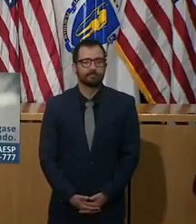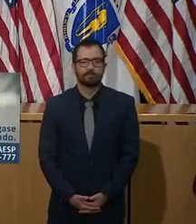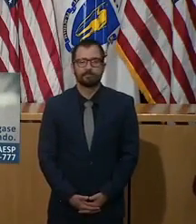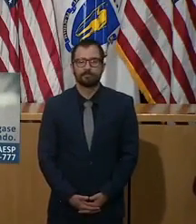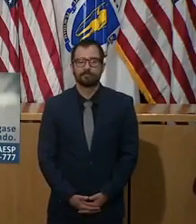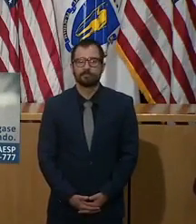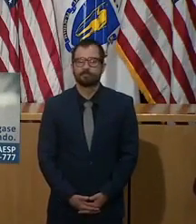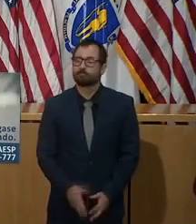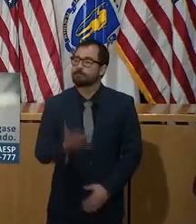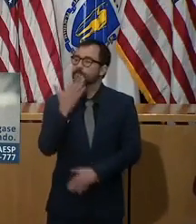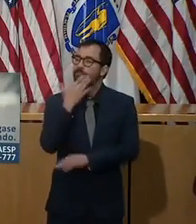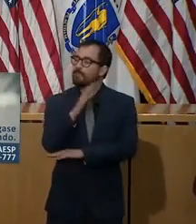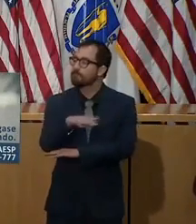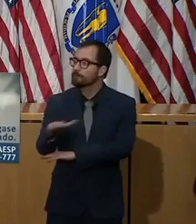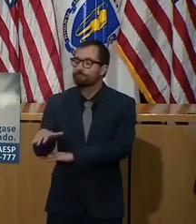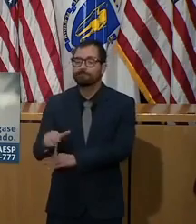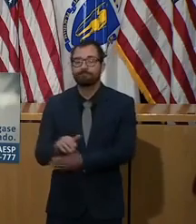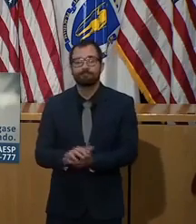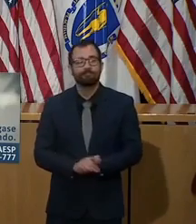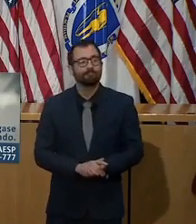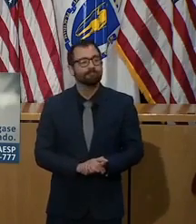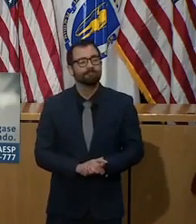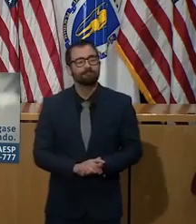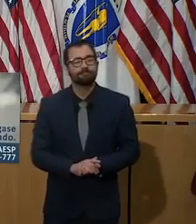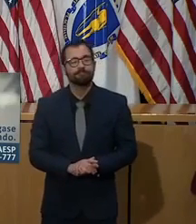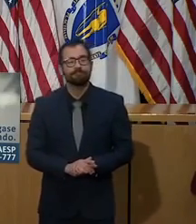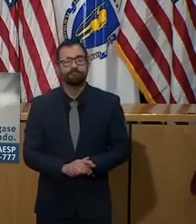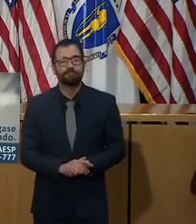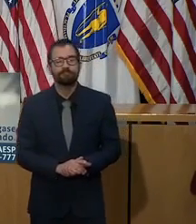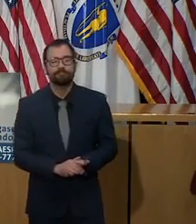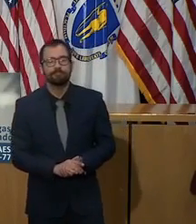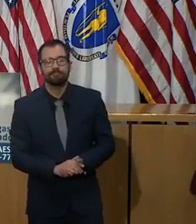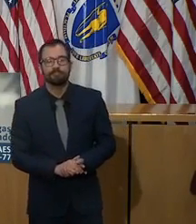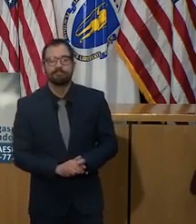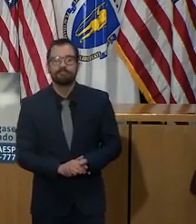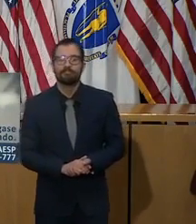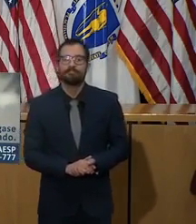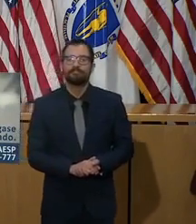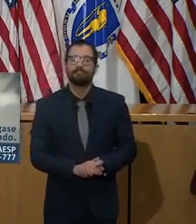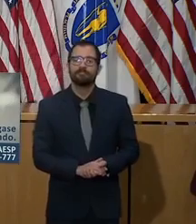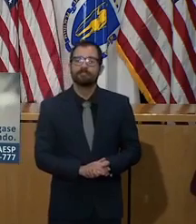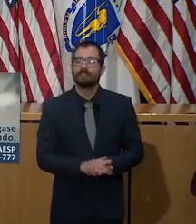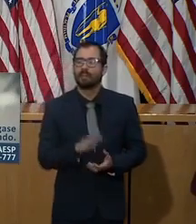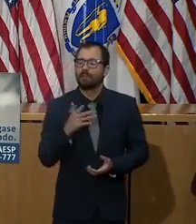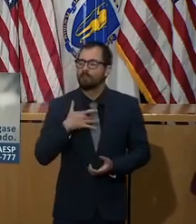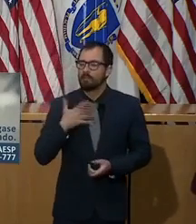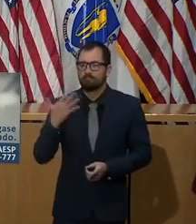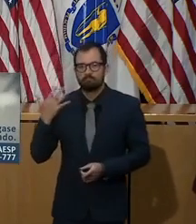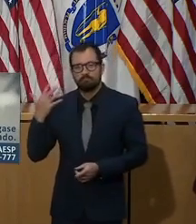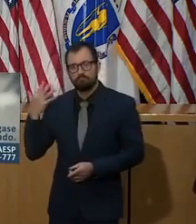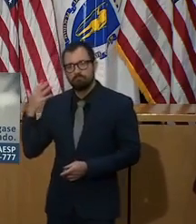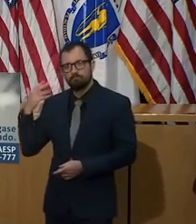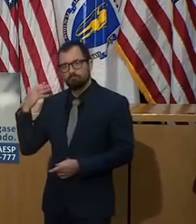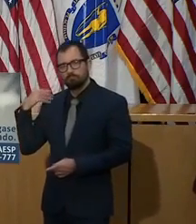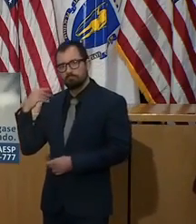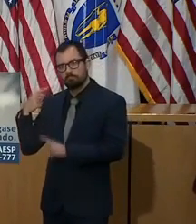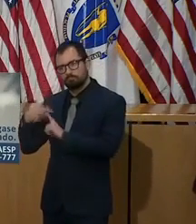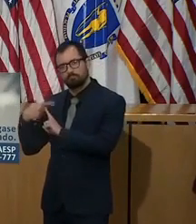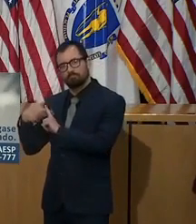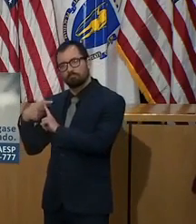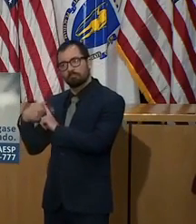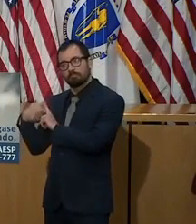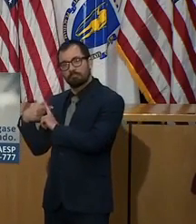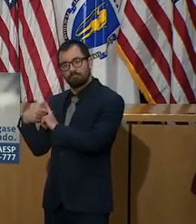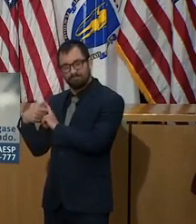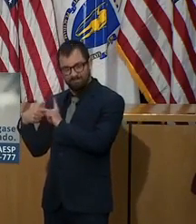Good afternoon. Although it may seem like months ago, it was only on March 23rd, which was 35 days ago, that we